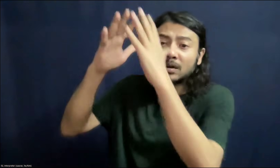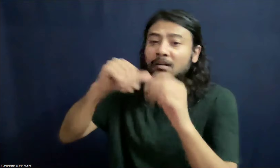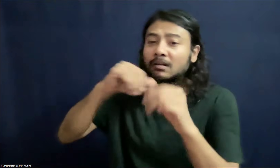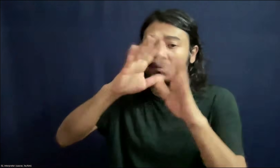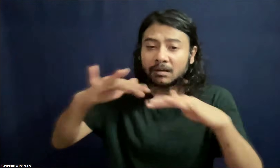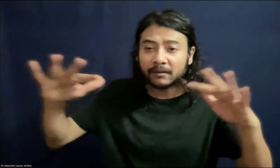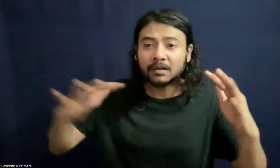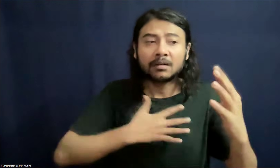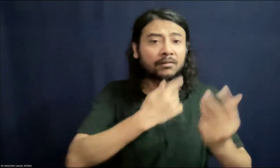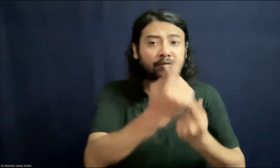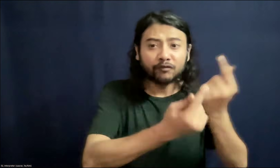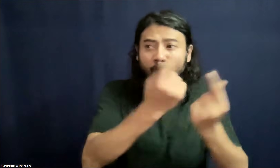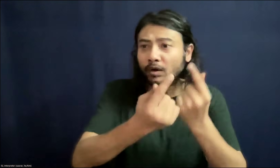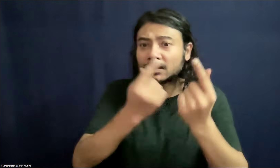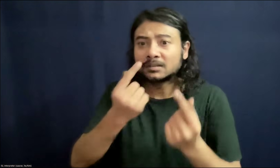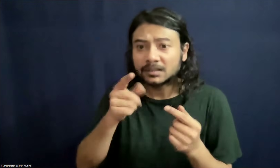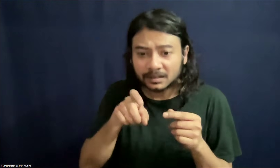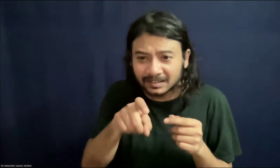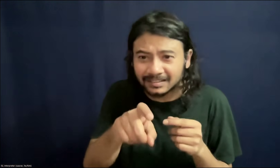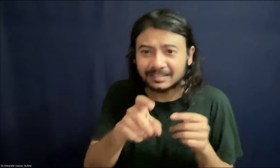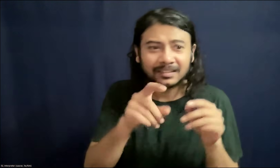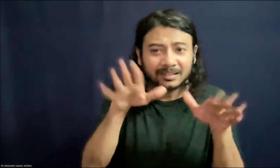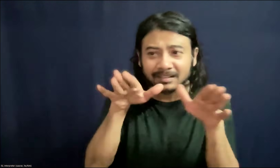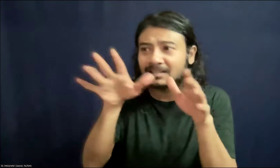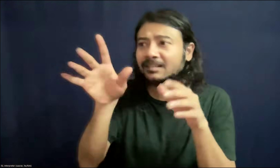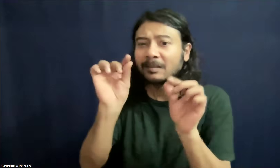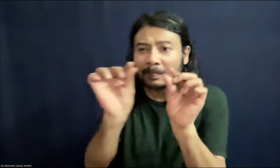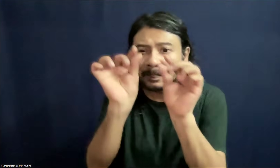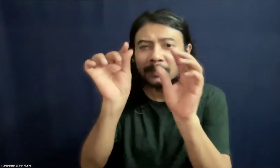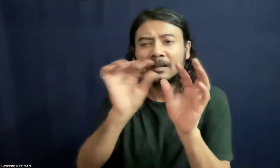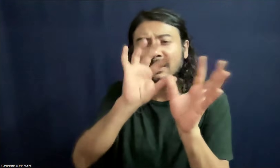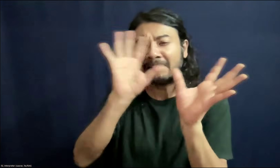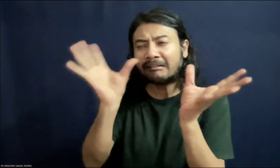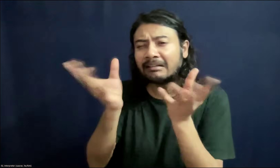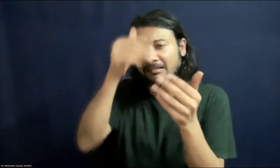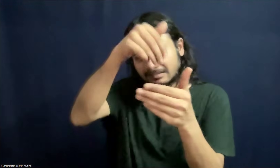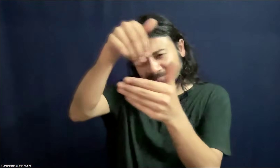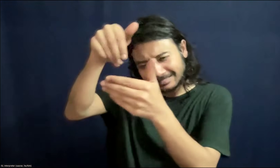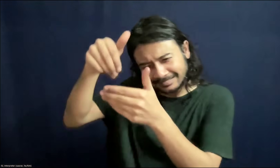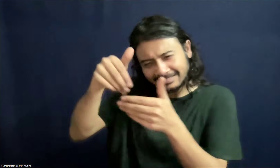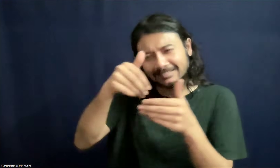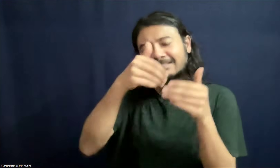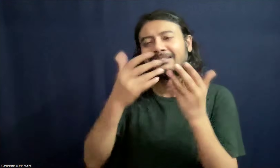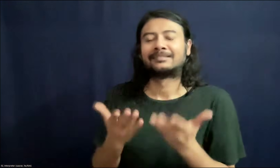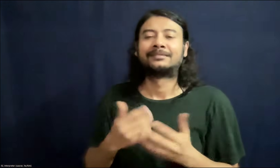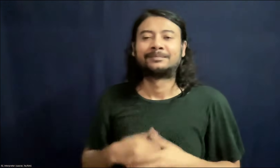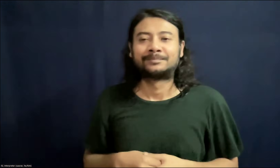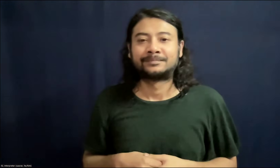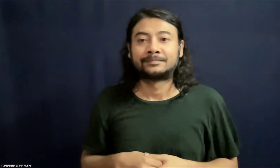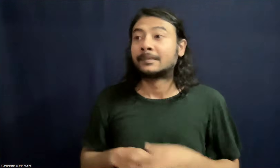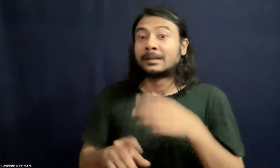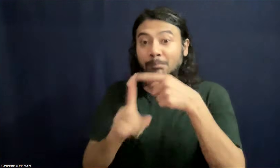forests, he's inside all the creatures. In fact, he's also present in the heart of those who don't believe in